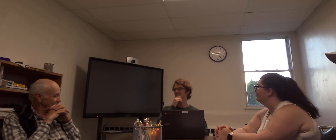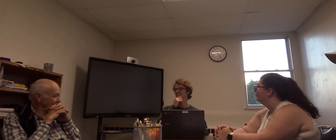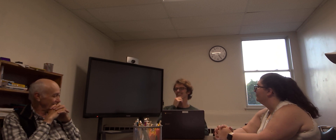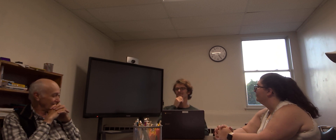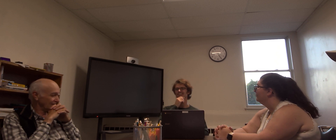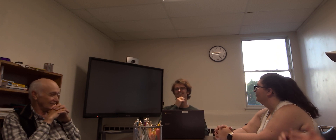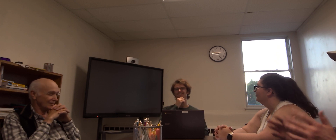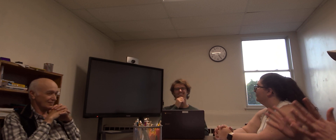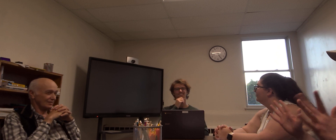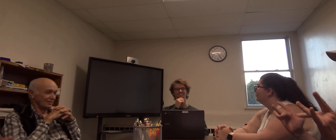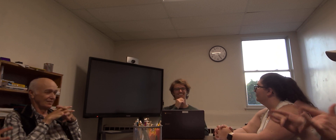Because we got backtracked a little bit.